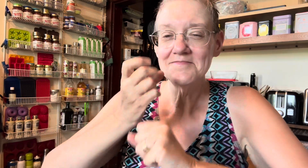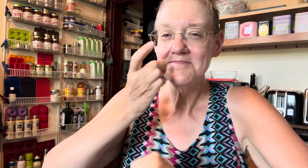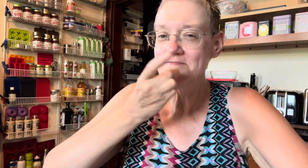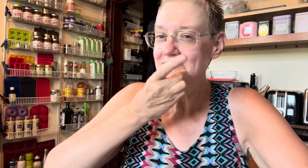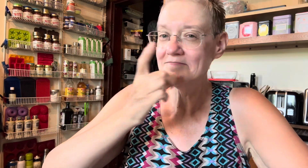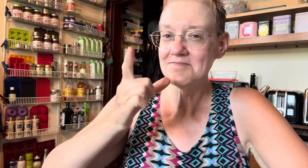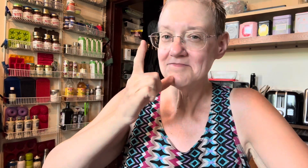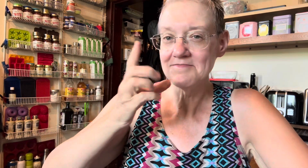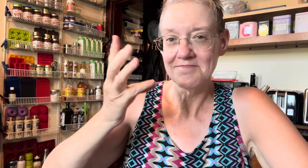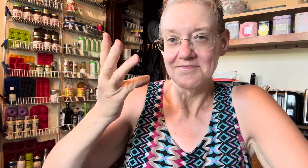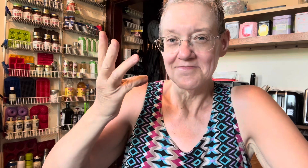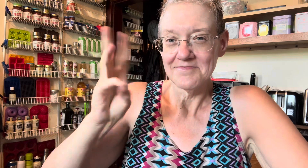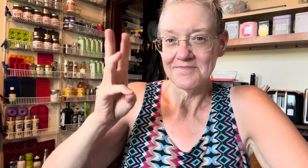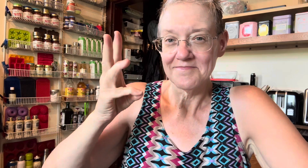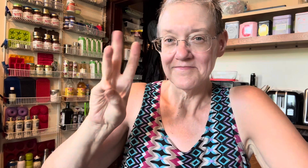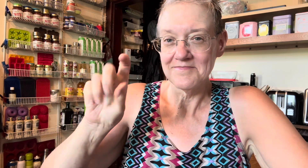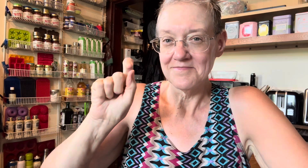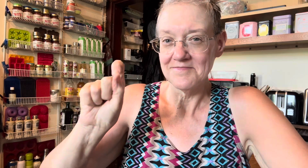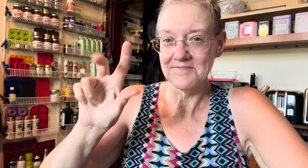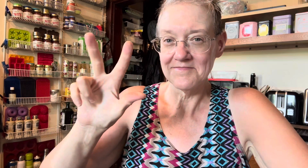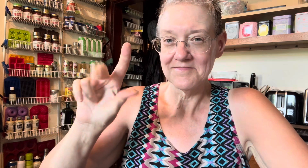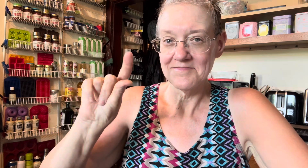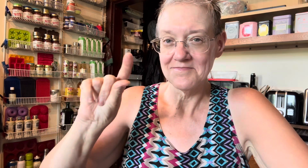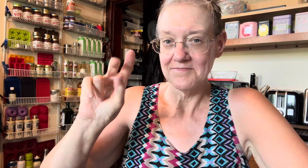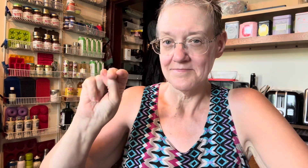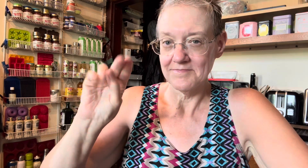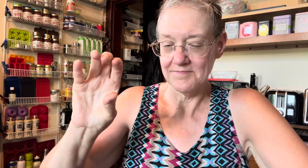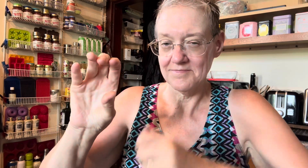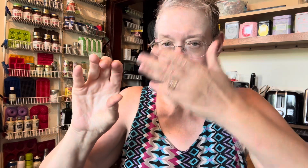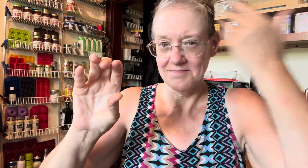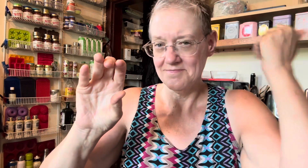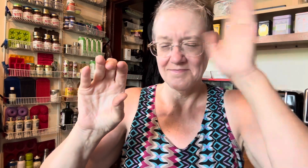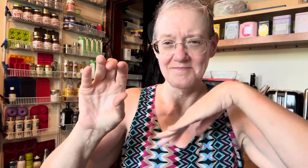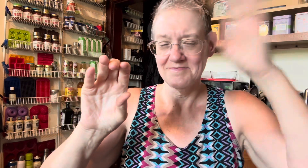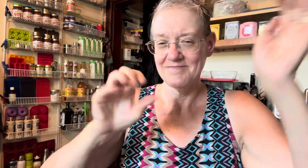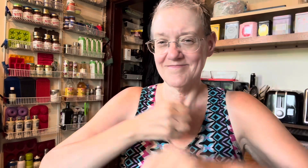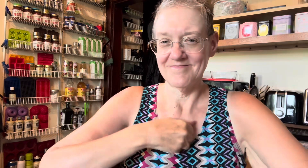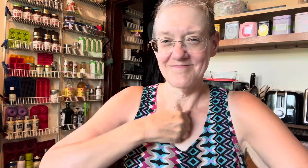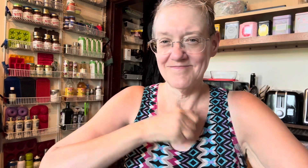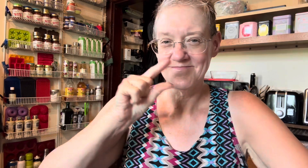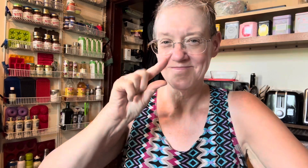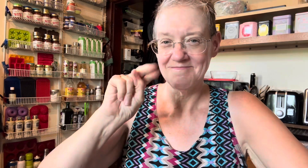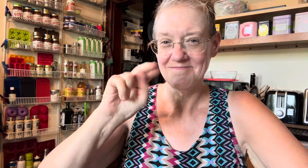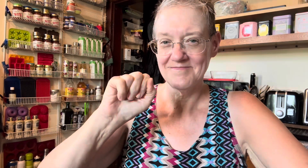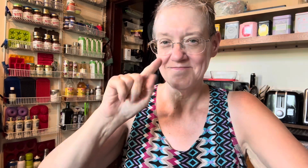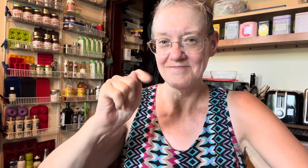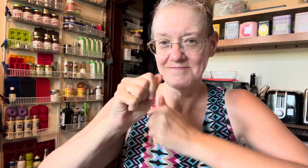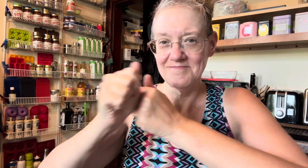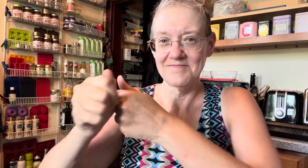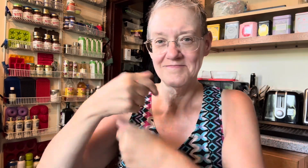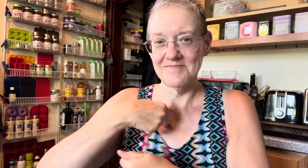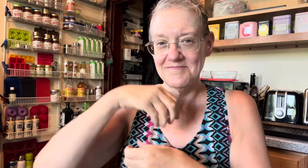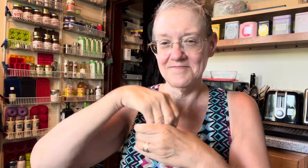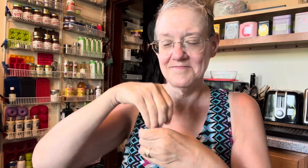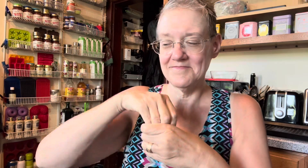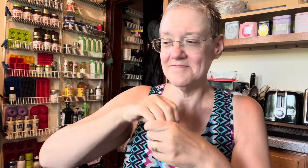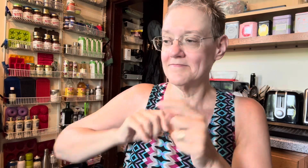carbs. And like I said, Dale's lunch will be 16.3 grams of net carbs. Sorry, some gnats followed me inside.